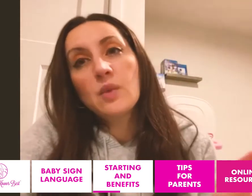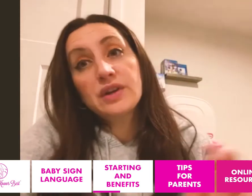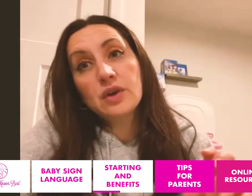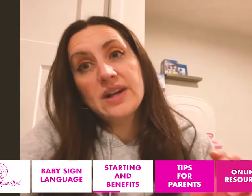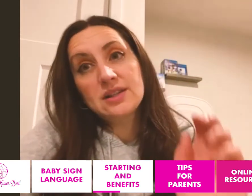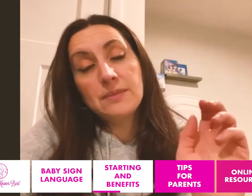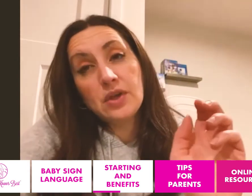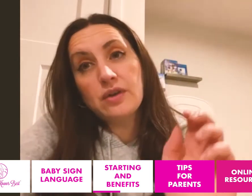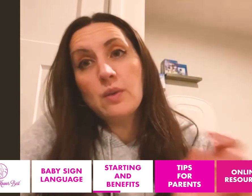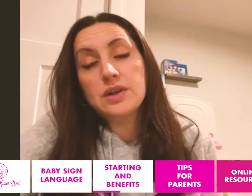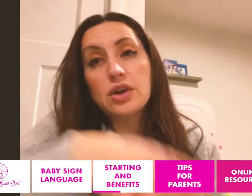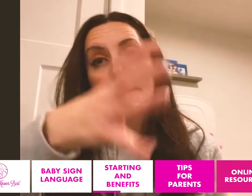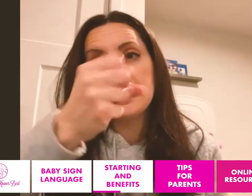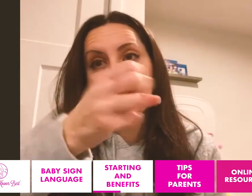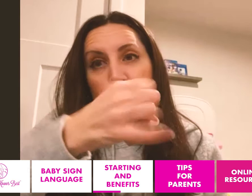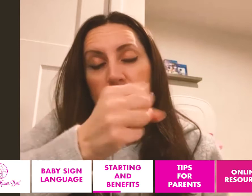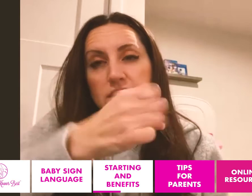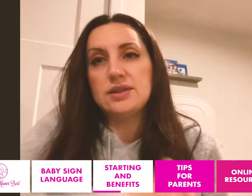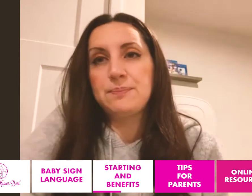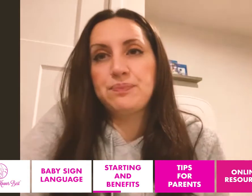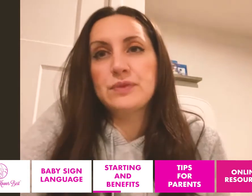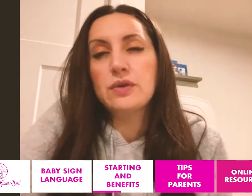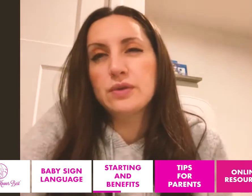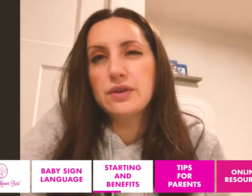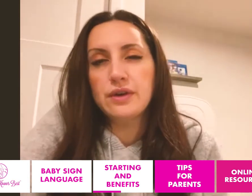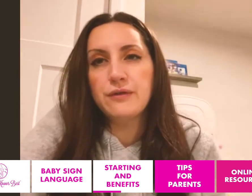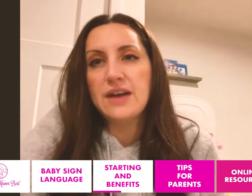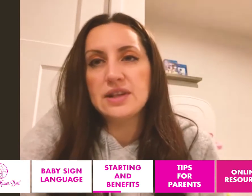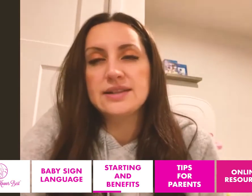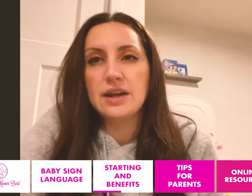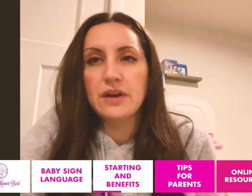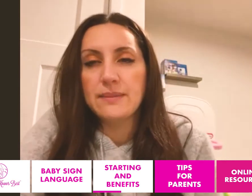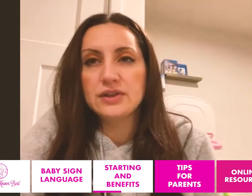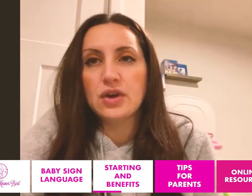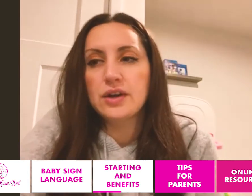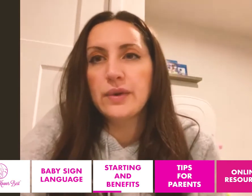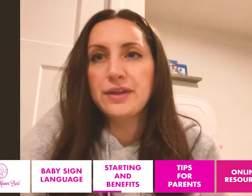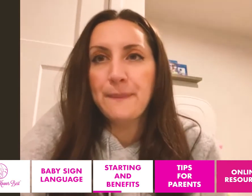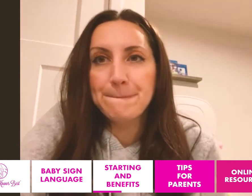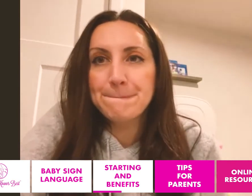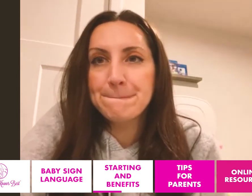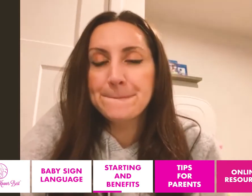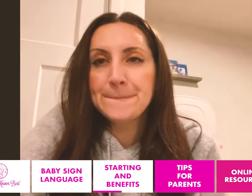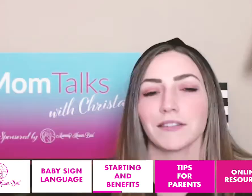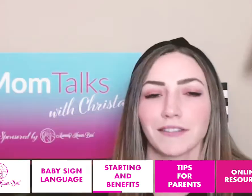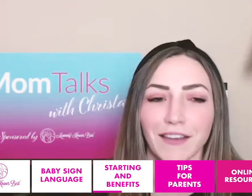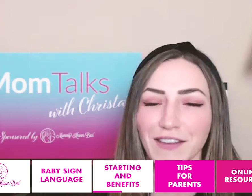to request their milk or they want to nurse, they can do this. So those are the 5 signs that I recommend starting with. Wow, that's